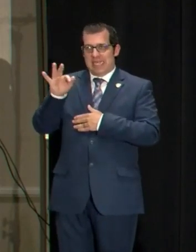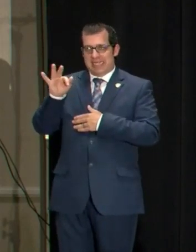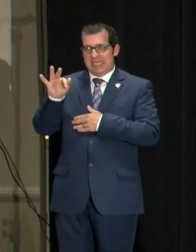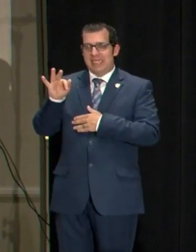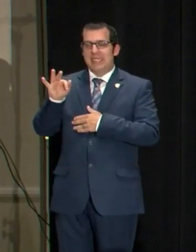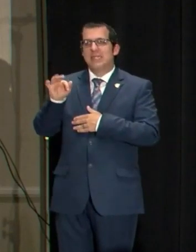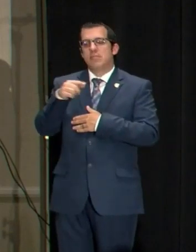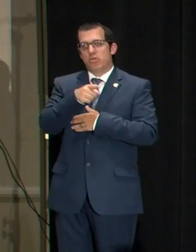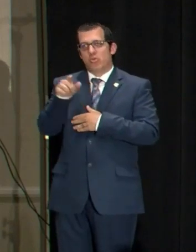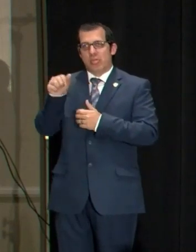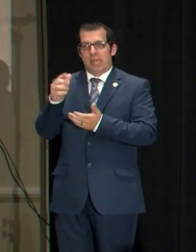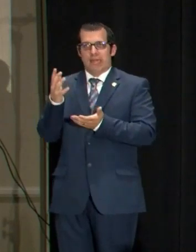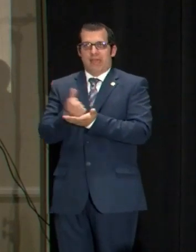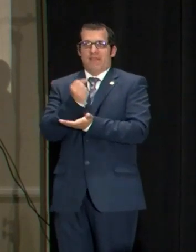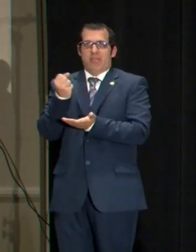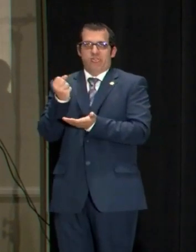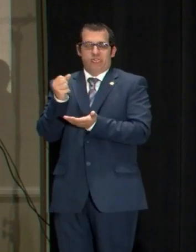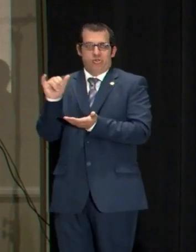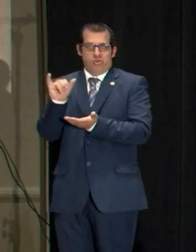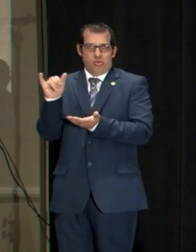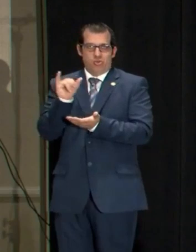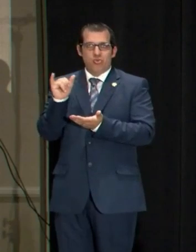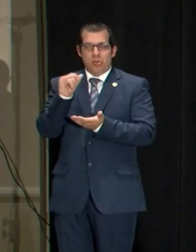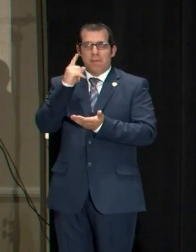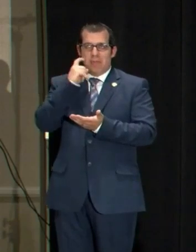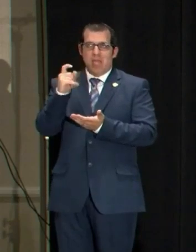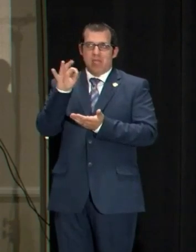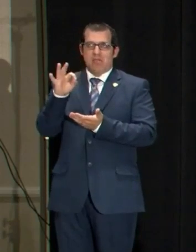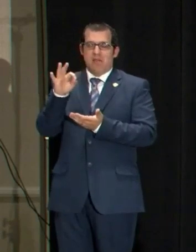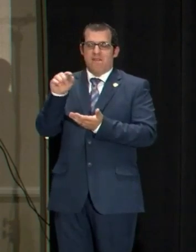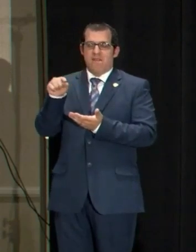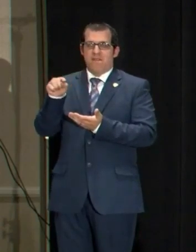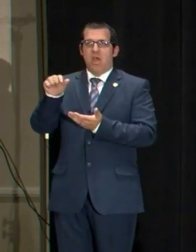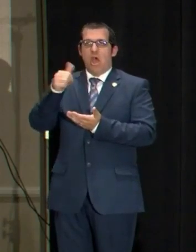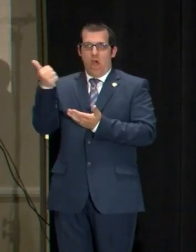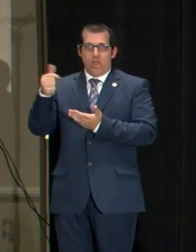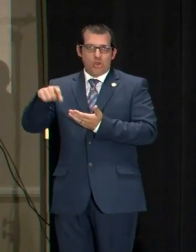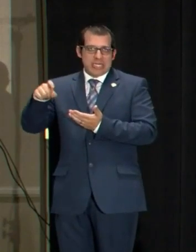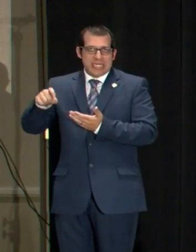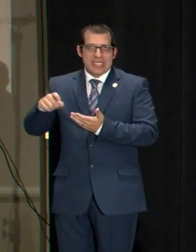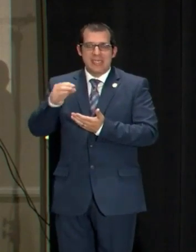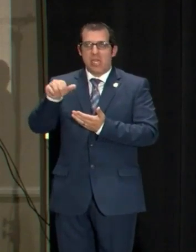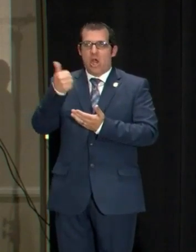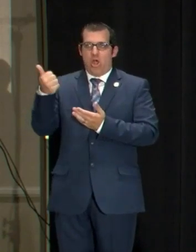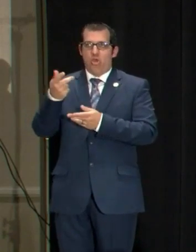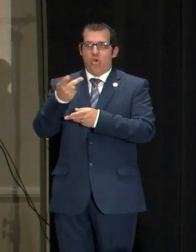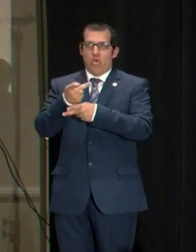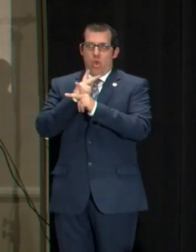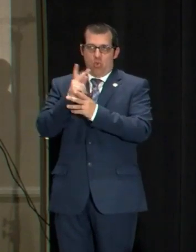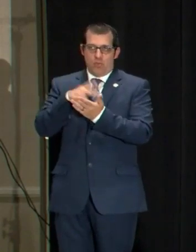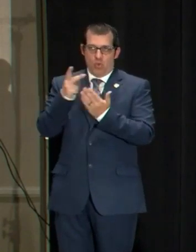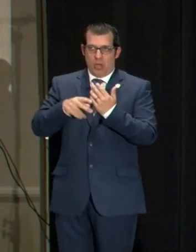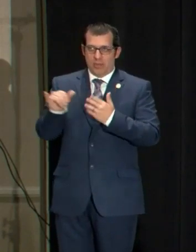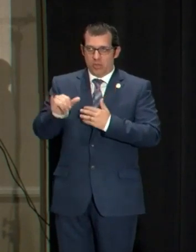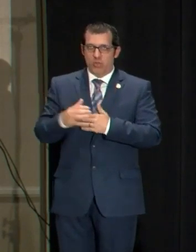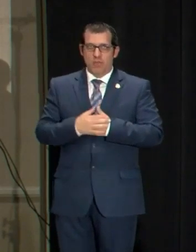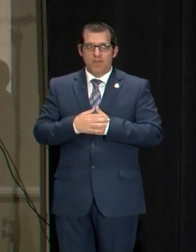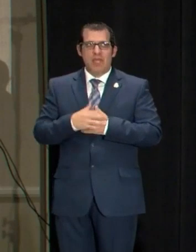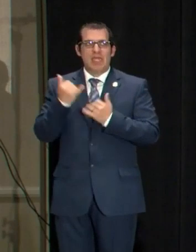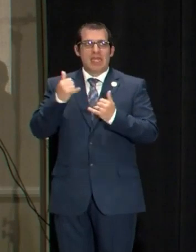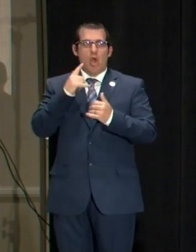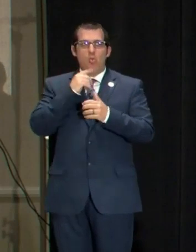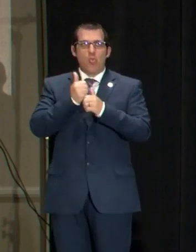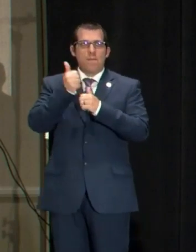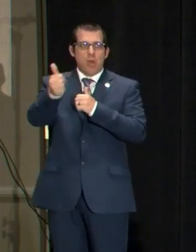also can take advantage of that because of other necessities and other loan programs too. Now let's